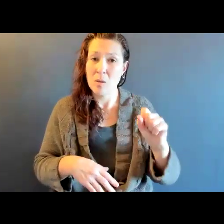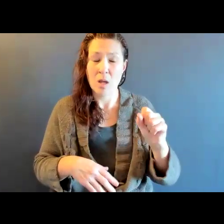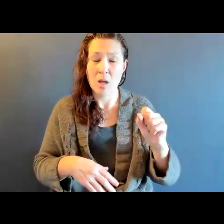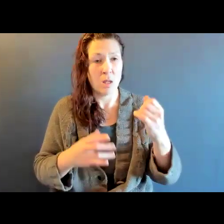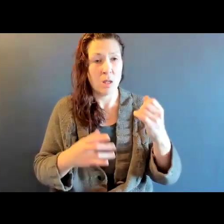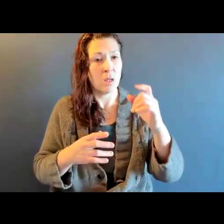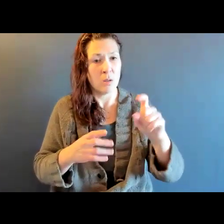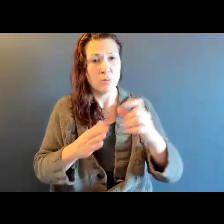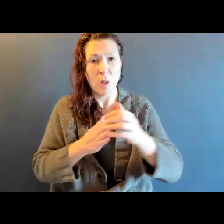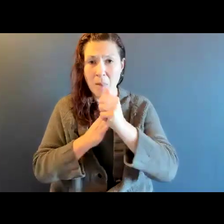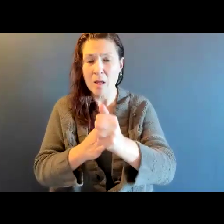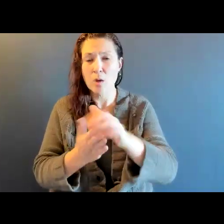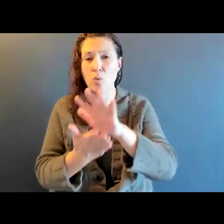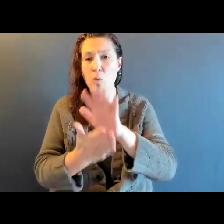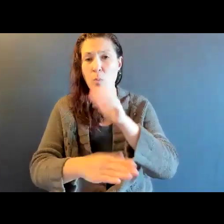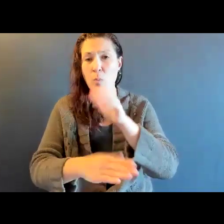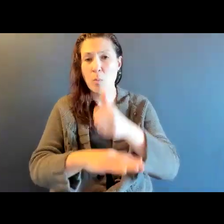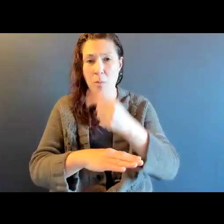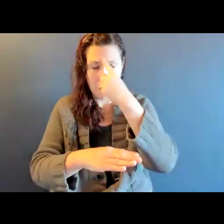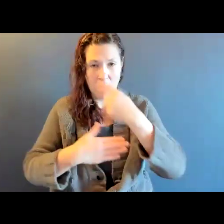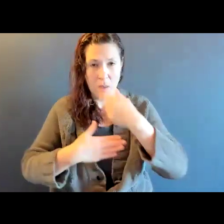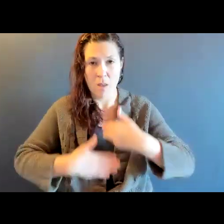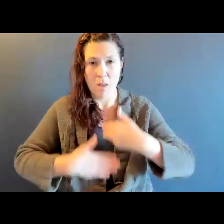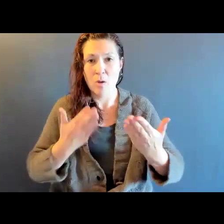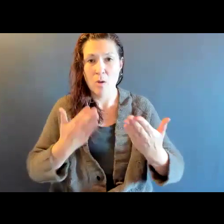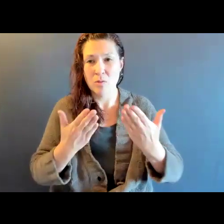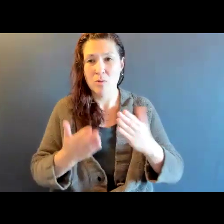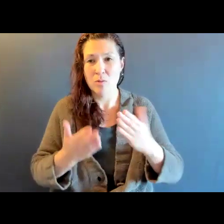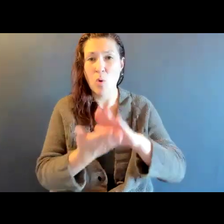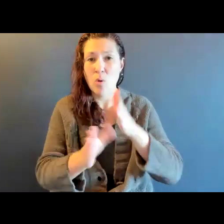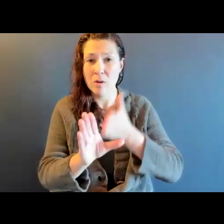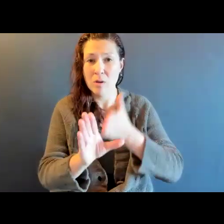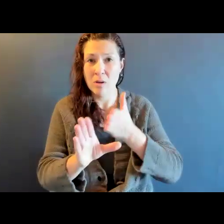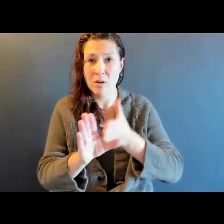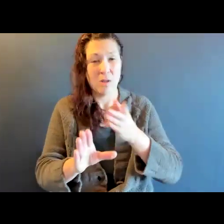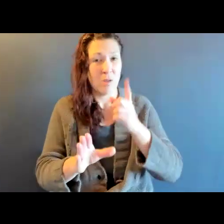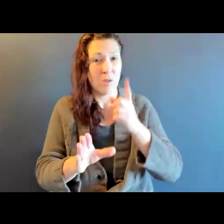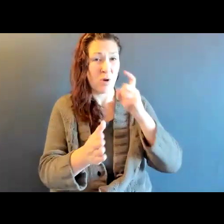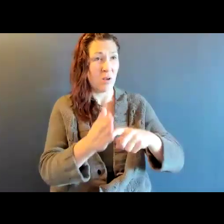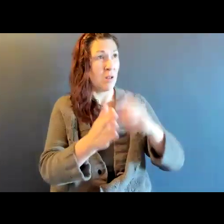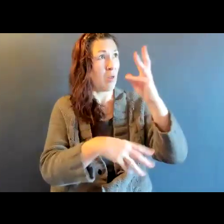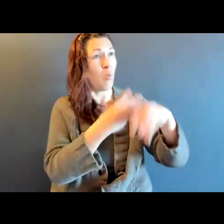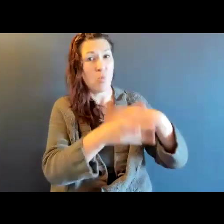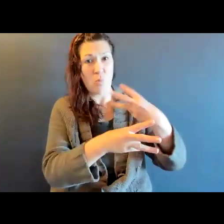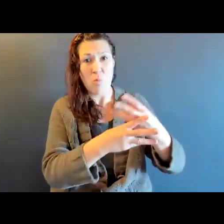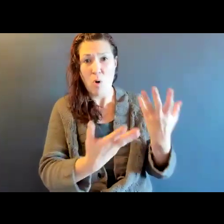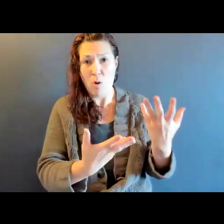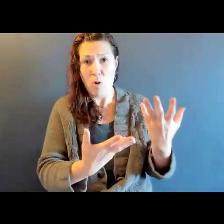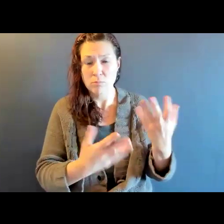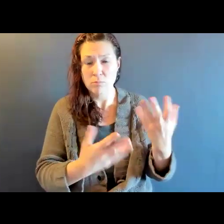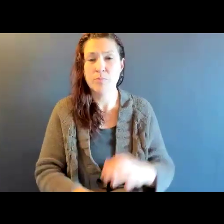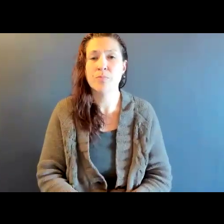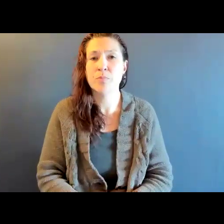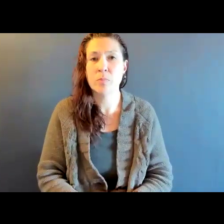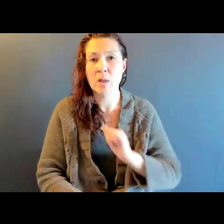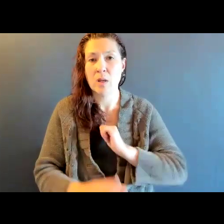of school-based mental health services and school psychology, and we are recognized internationally for the work that we do. As a project